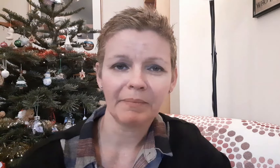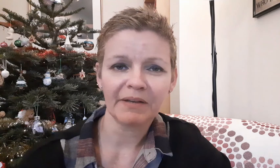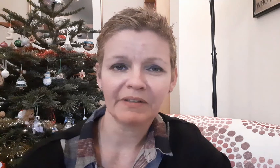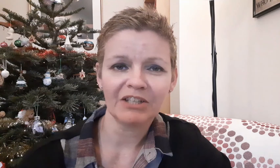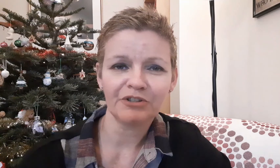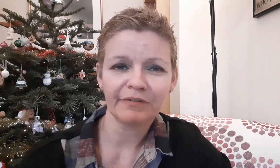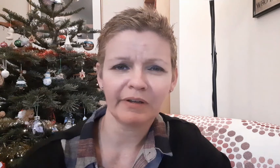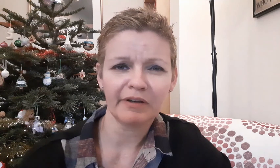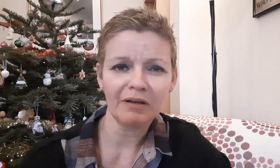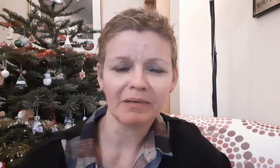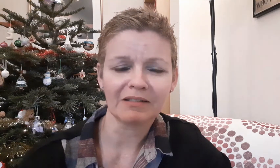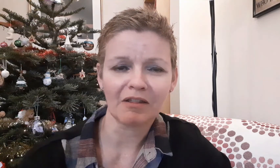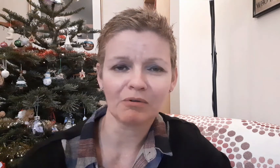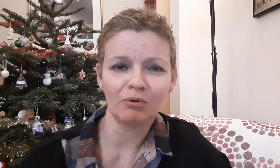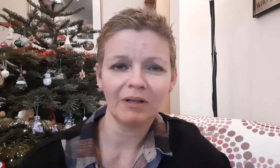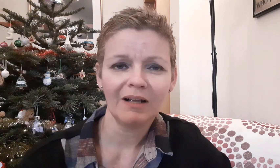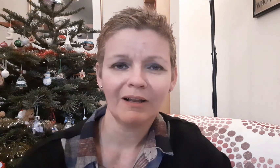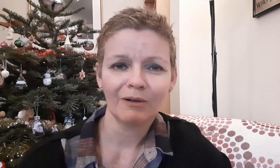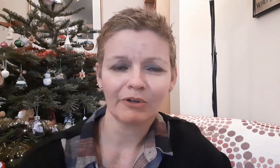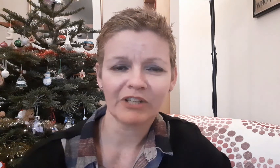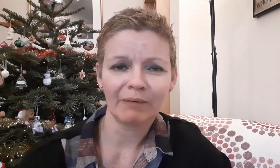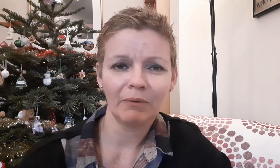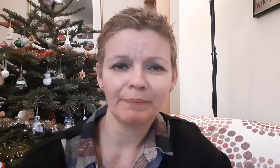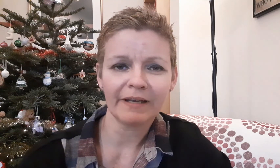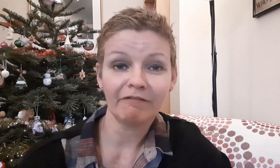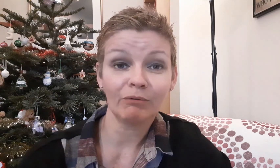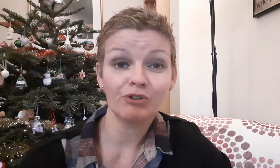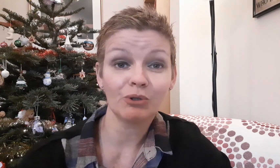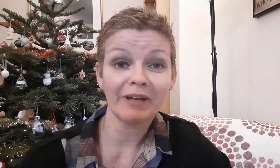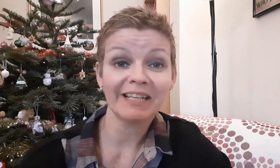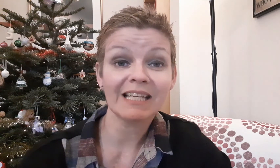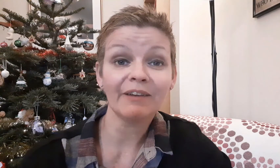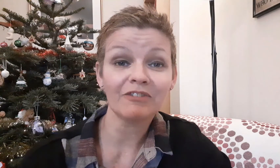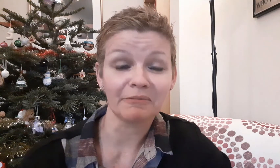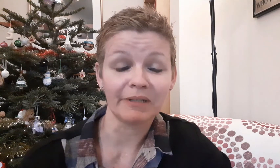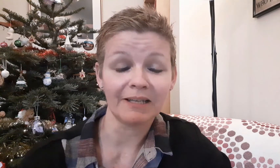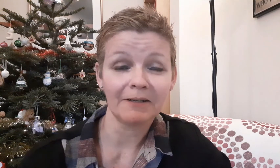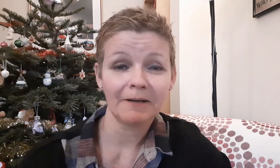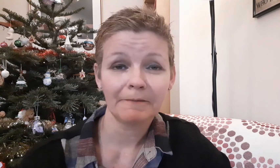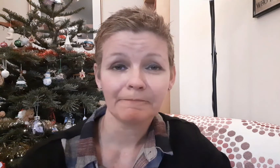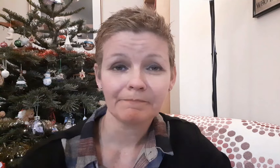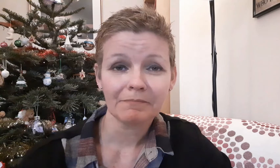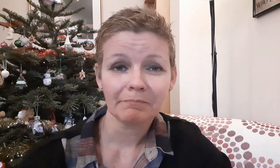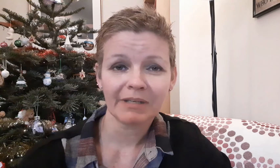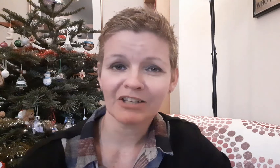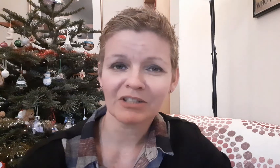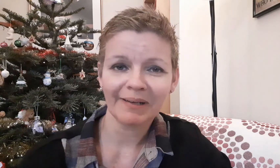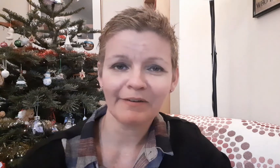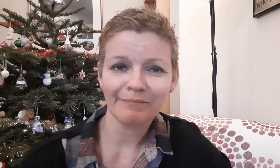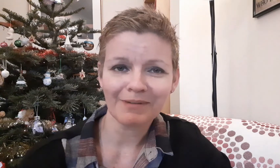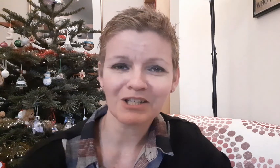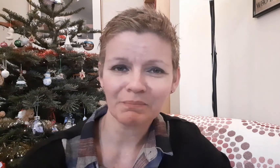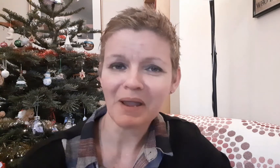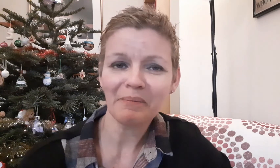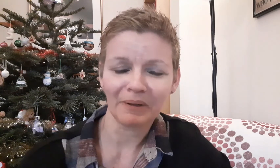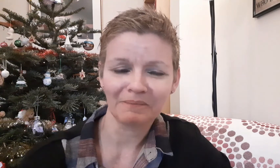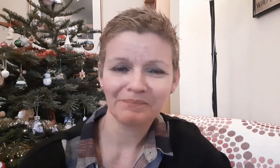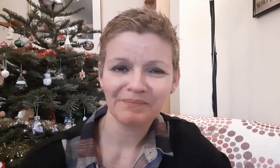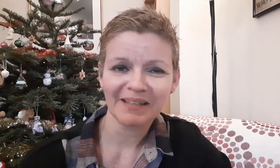of an introvert hermit and thought lockdown would be a real joy and a gift to me. But actually, I have missed people, and